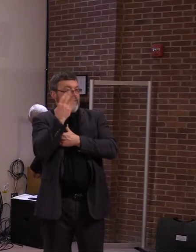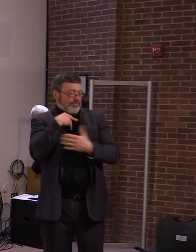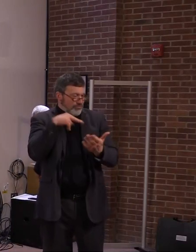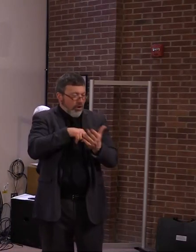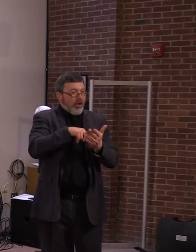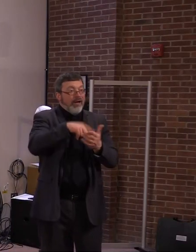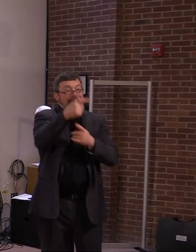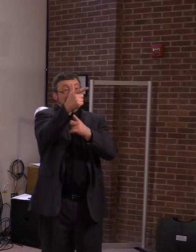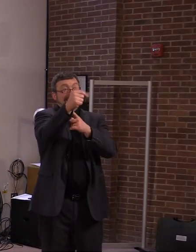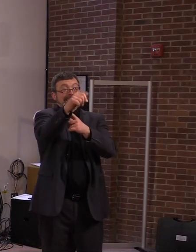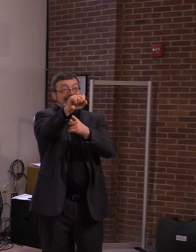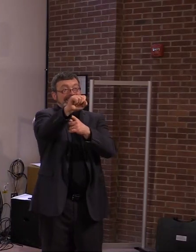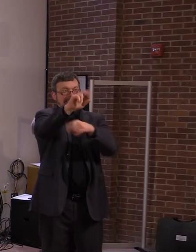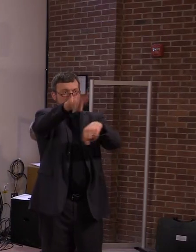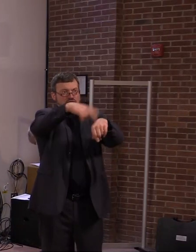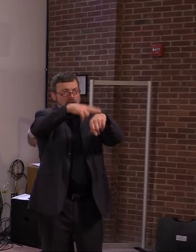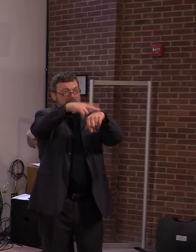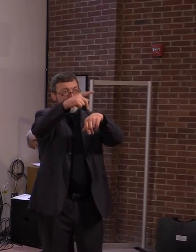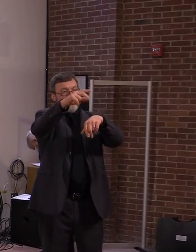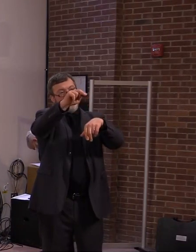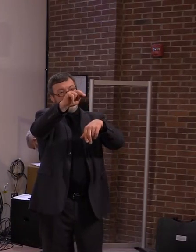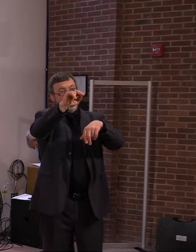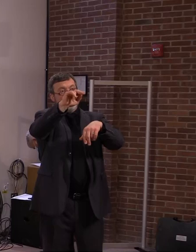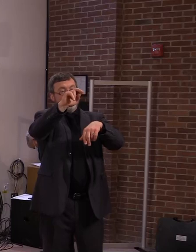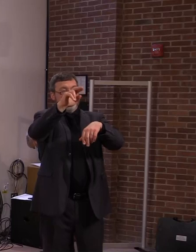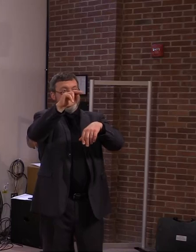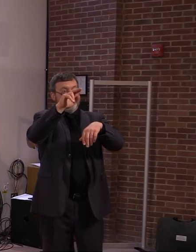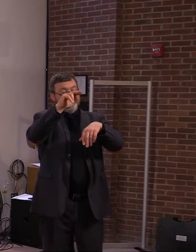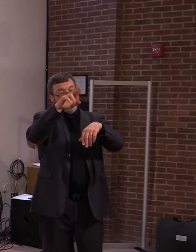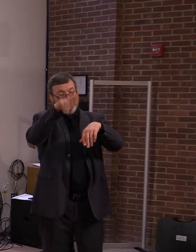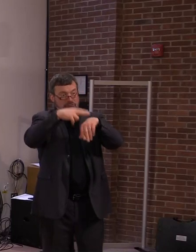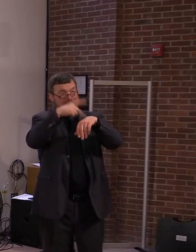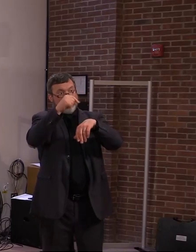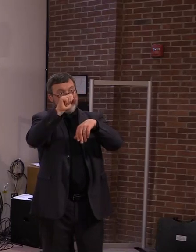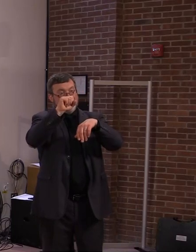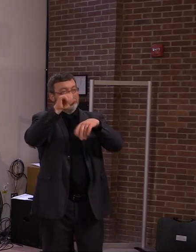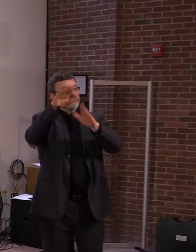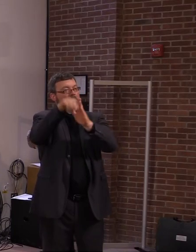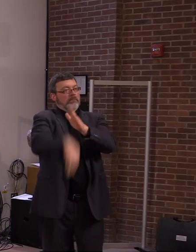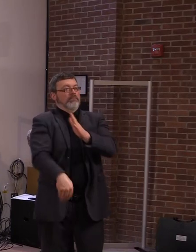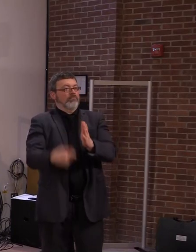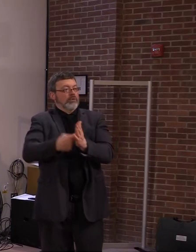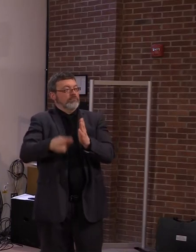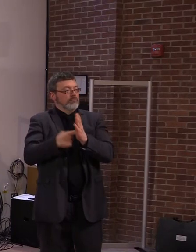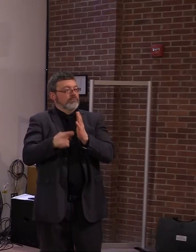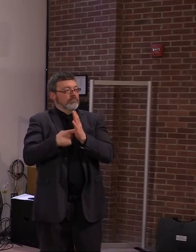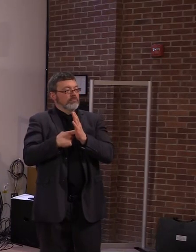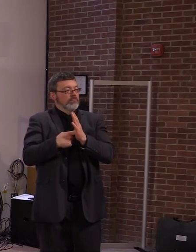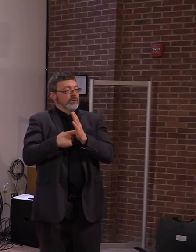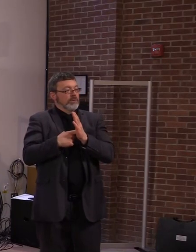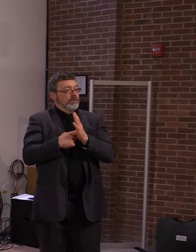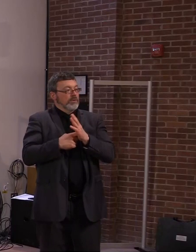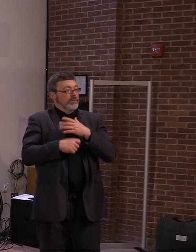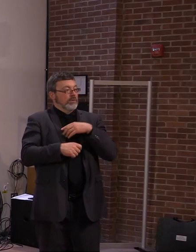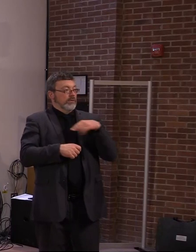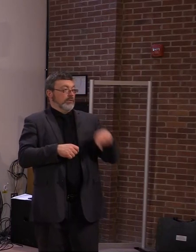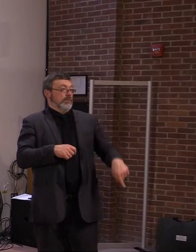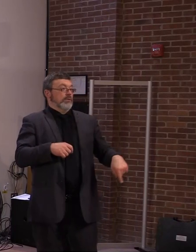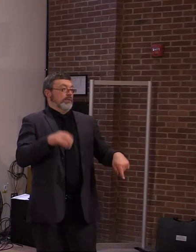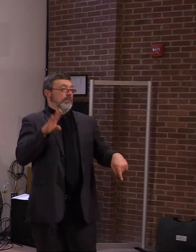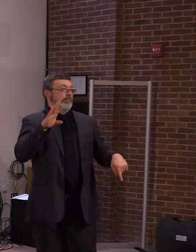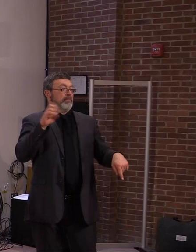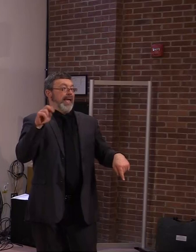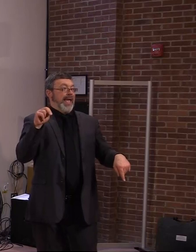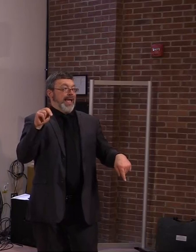the northwest section of our state, who has the benefit of having natural gas, is